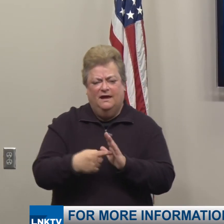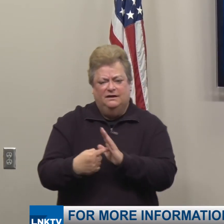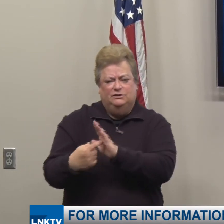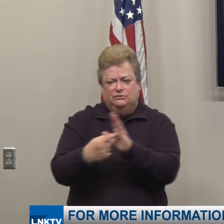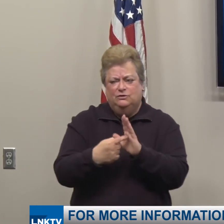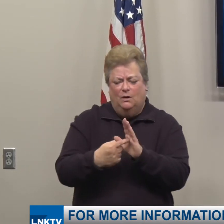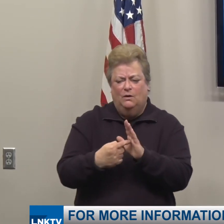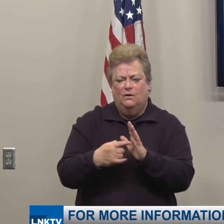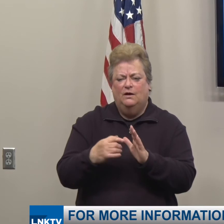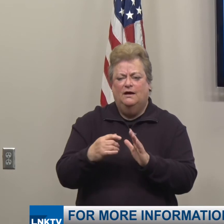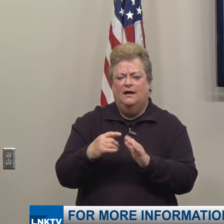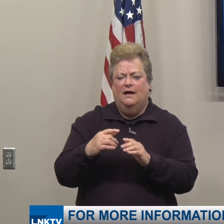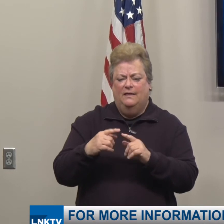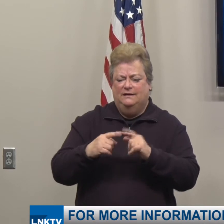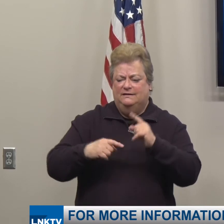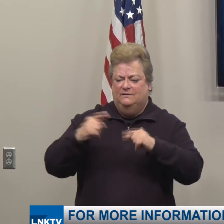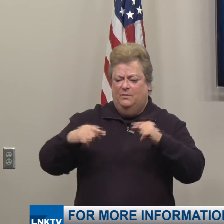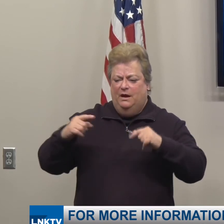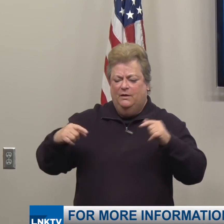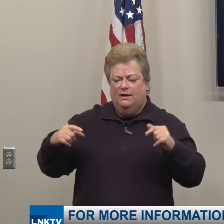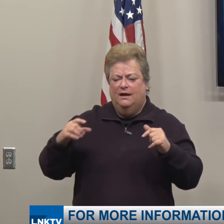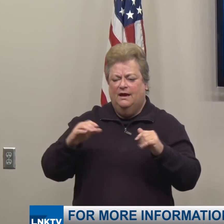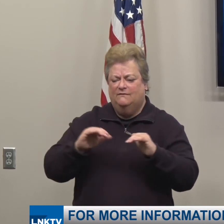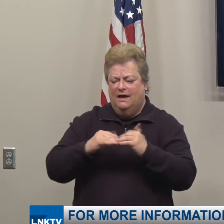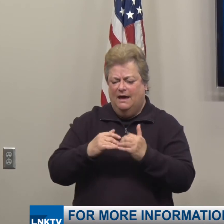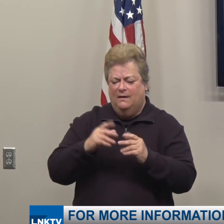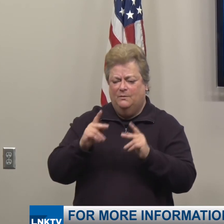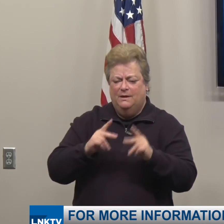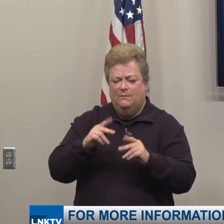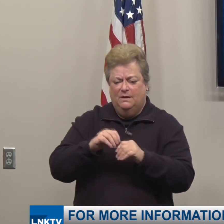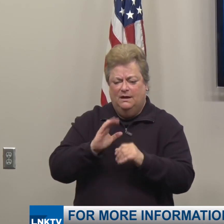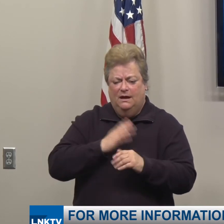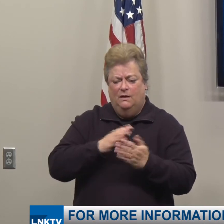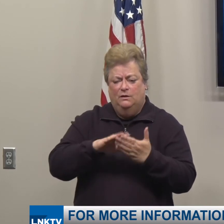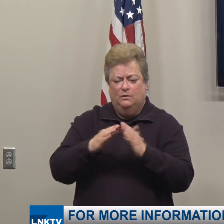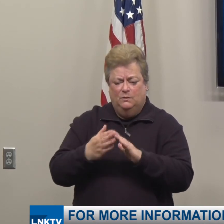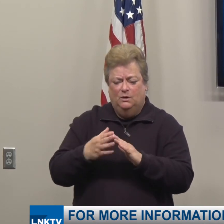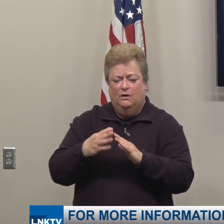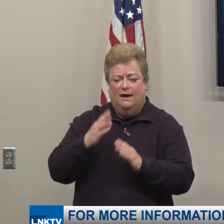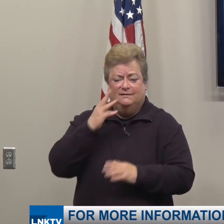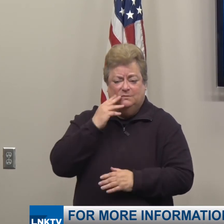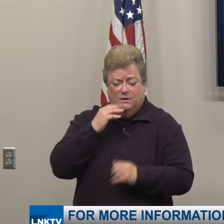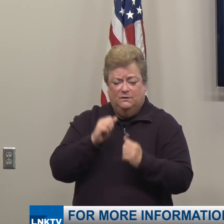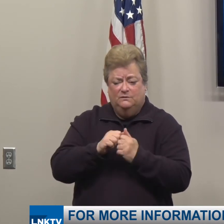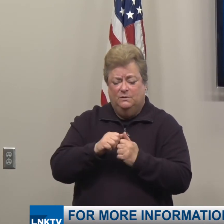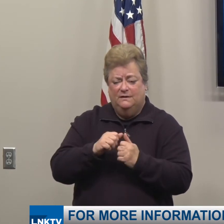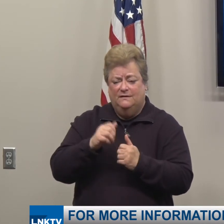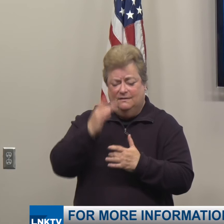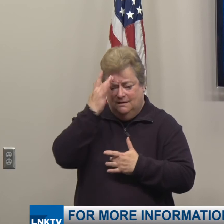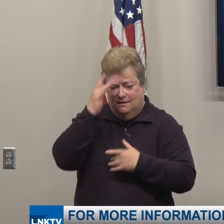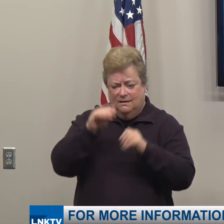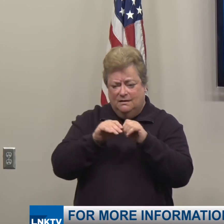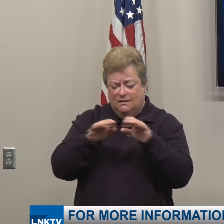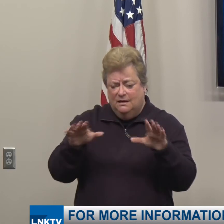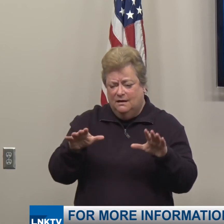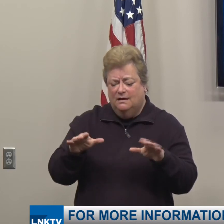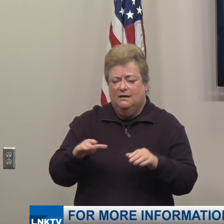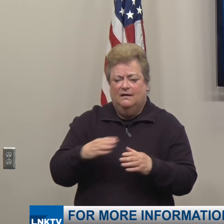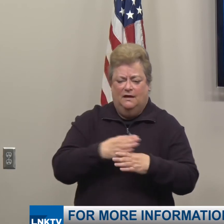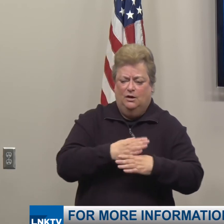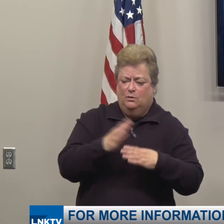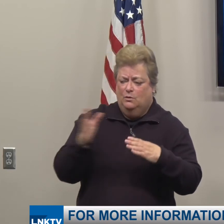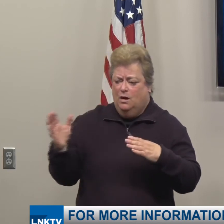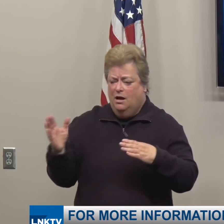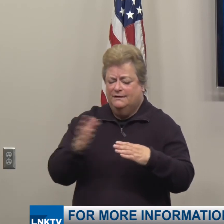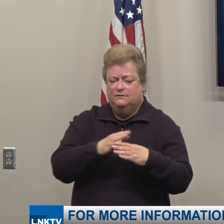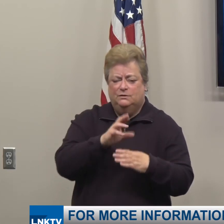the disparities in how members of our community are experiencing this pandemic. These disparities across race and ethnicity are